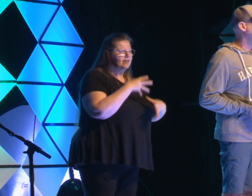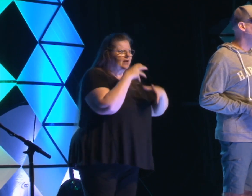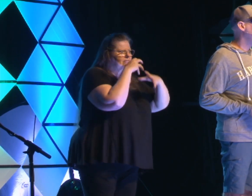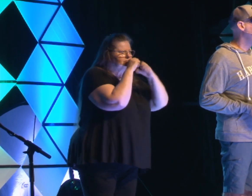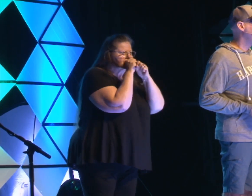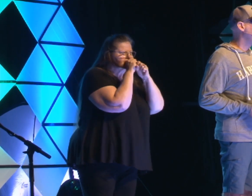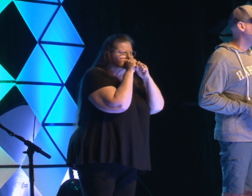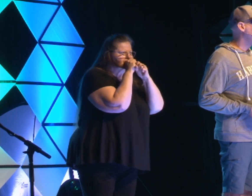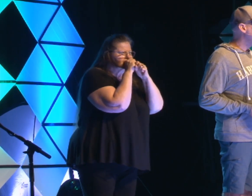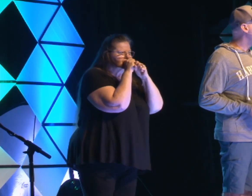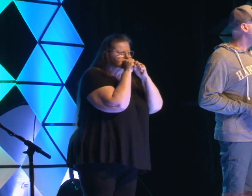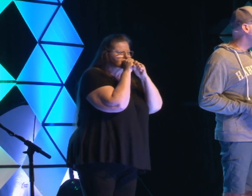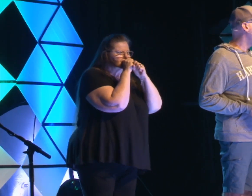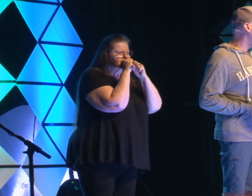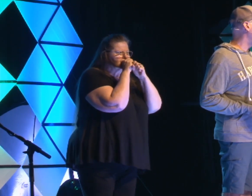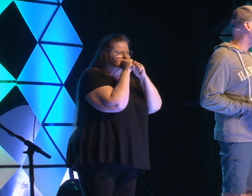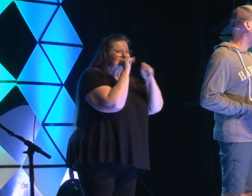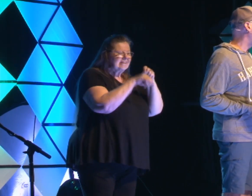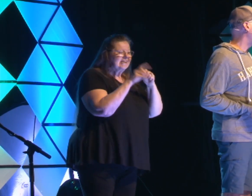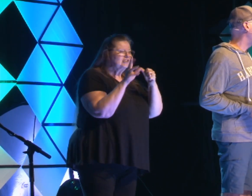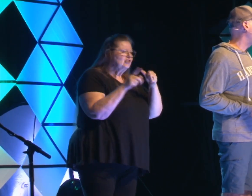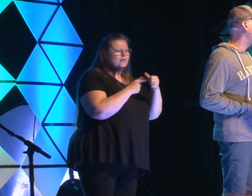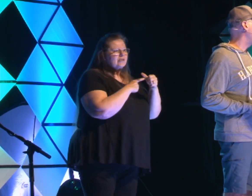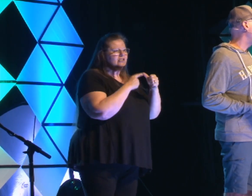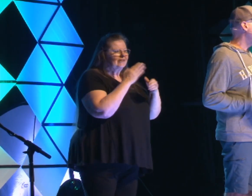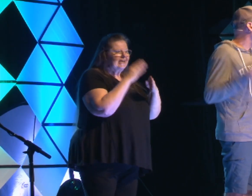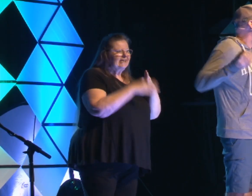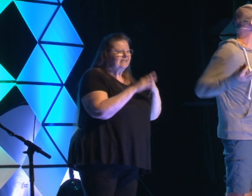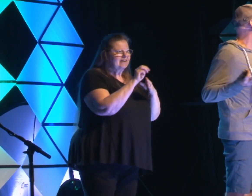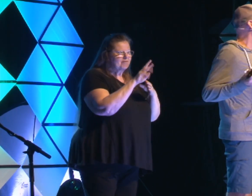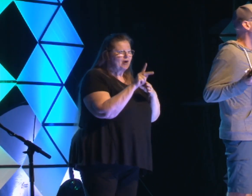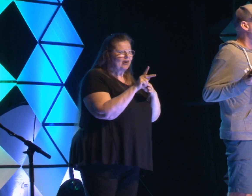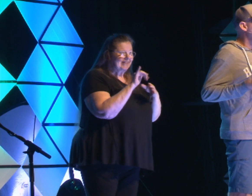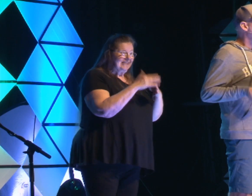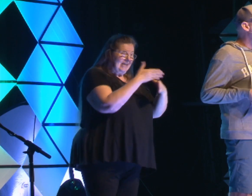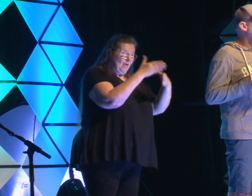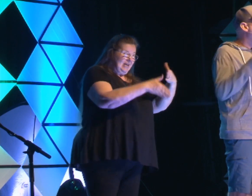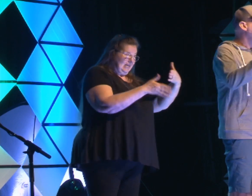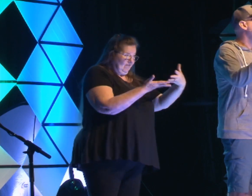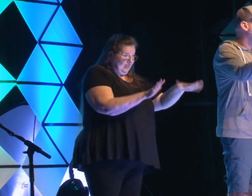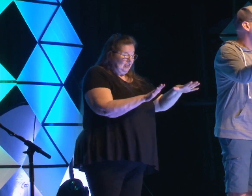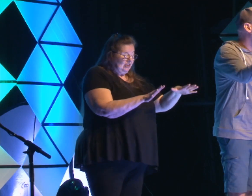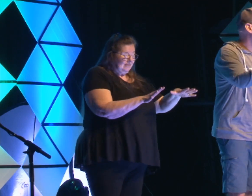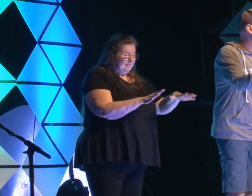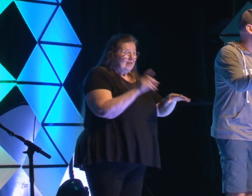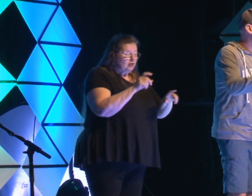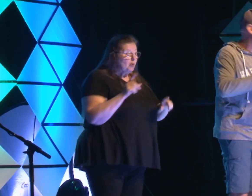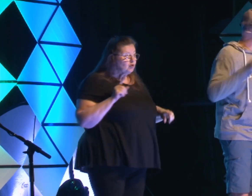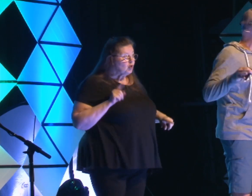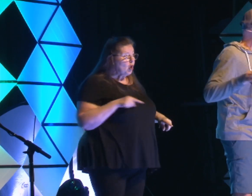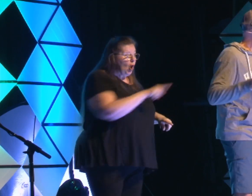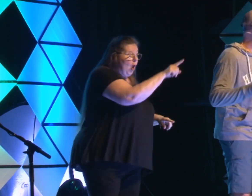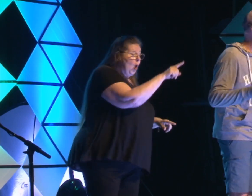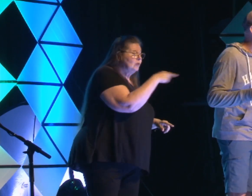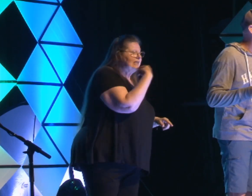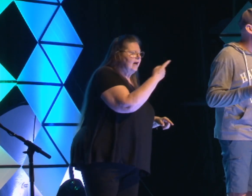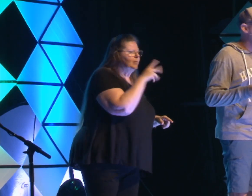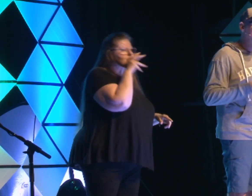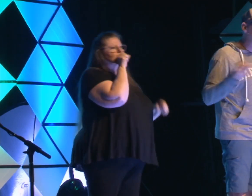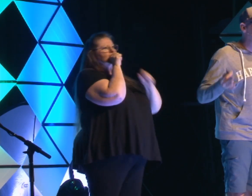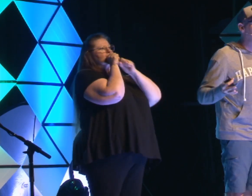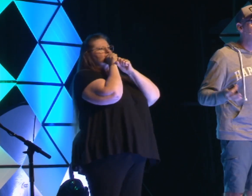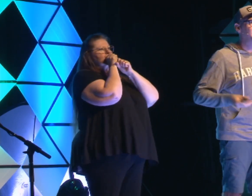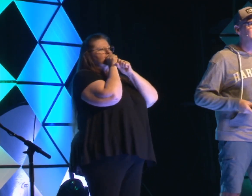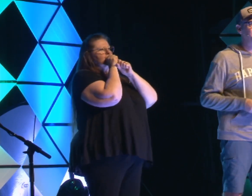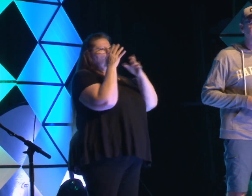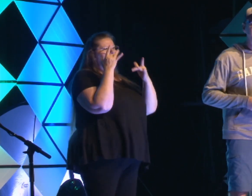anybody. That's the original ending of Mark. That's how it ends. Like they're actually supposed to go tell people and they don't